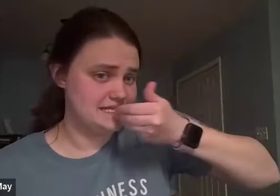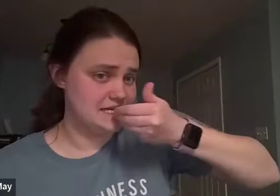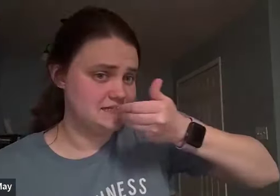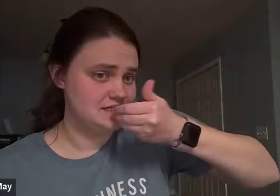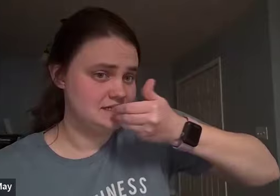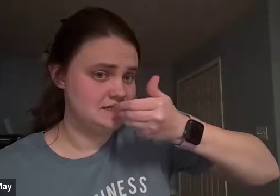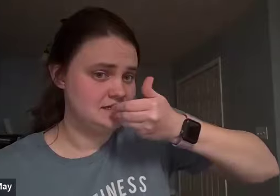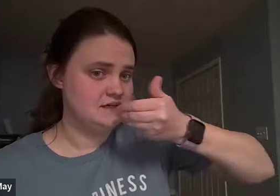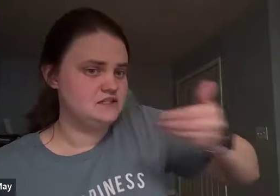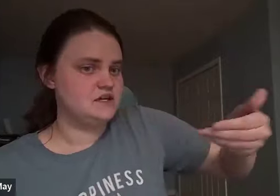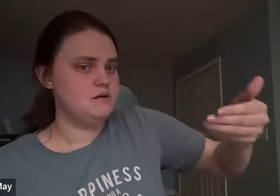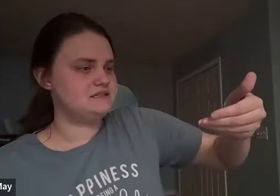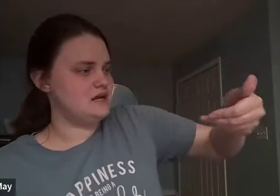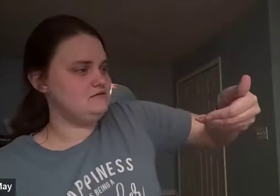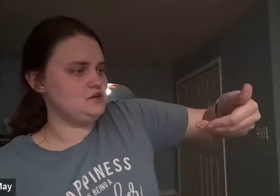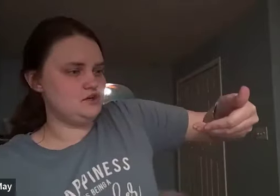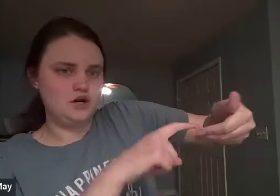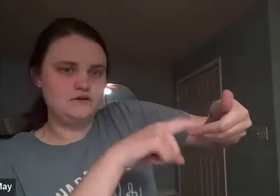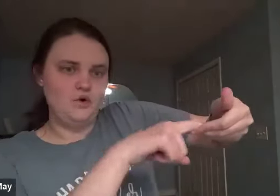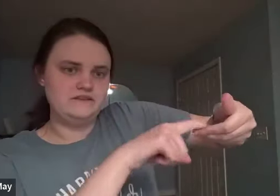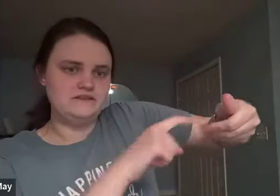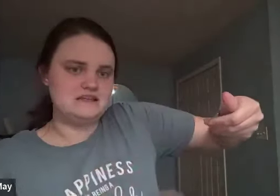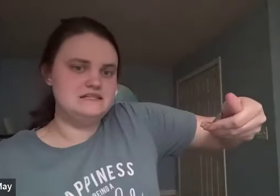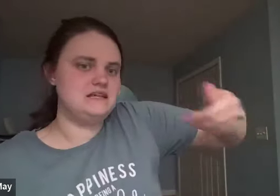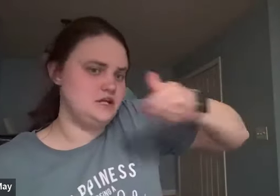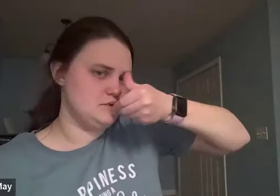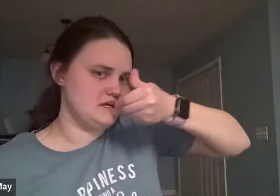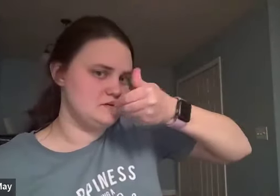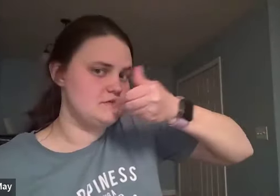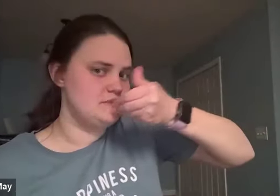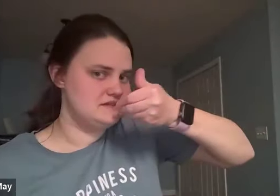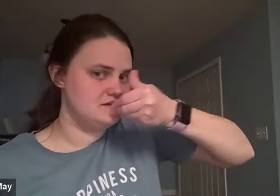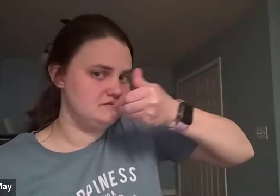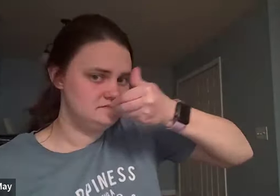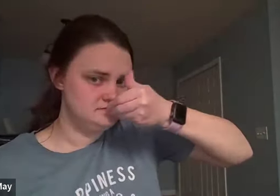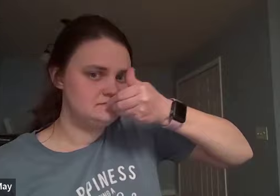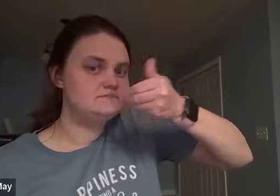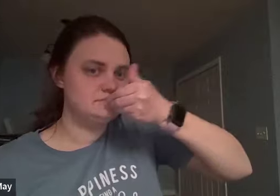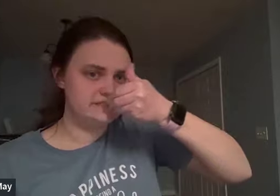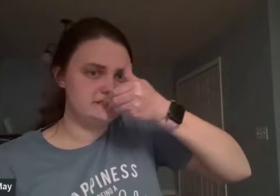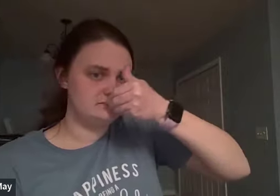Pizza. So it's kind of like your curve holding the slice and you bring it to your mouth. Pizza. Pizza.